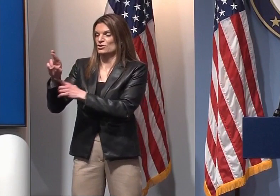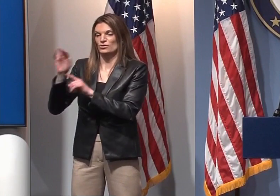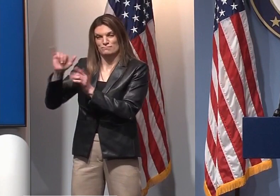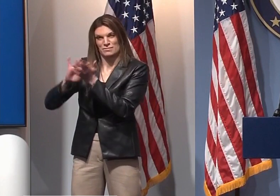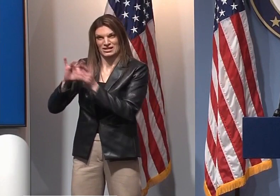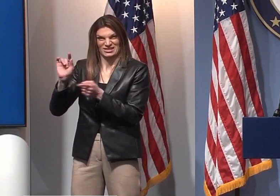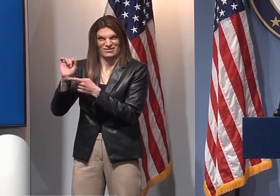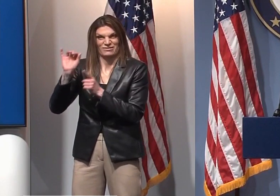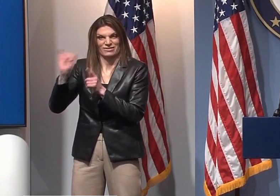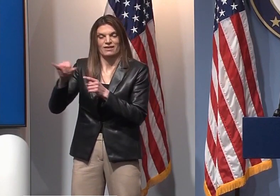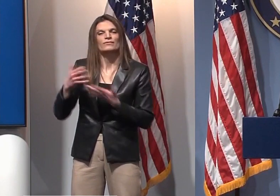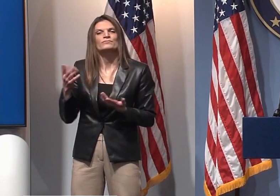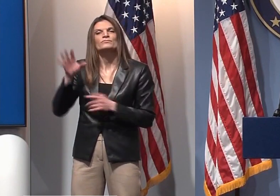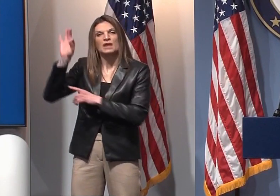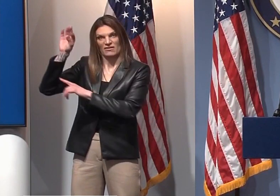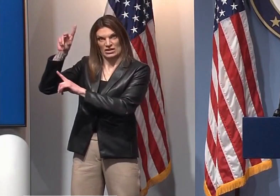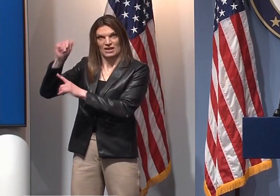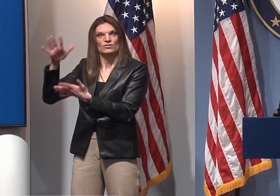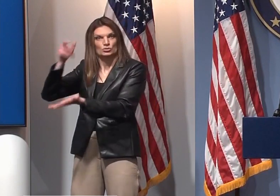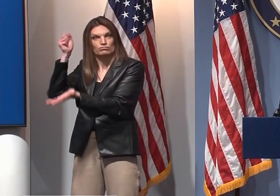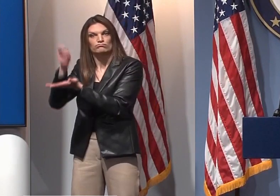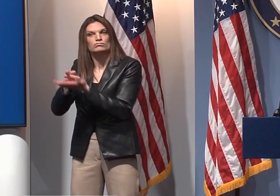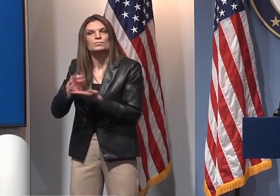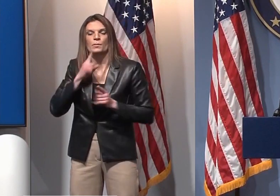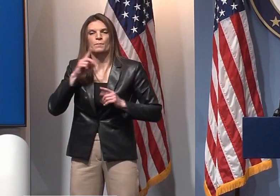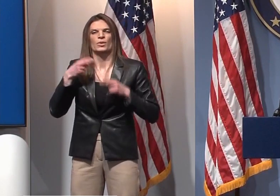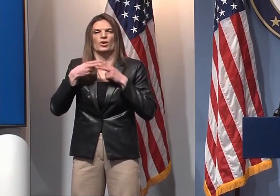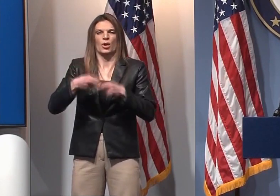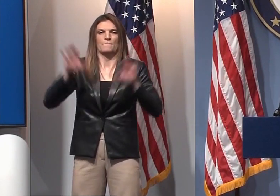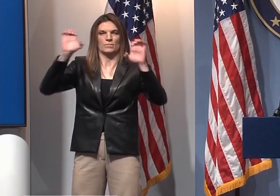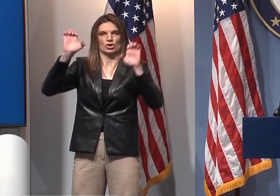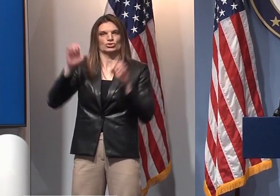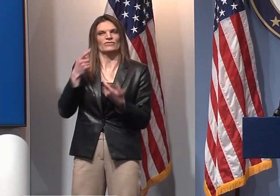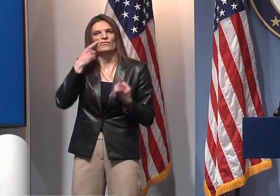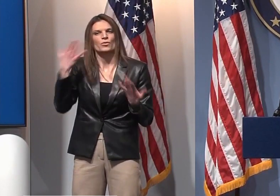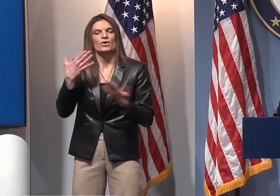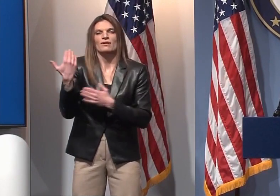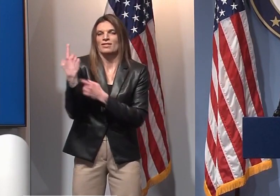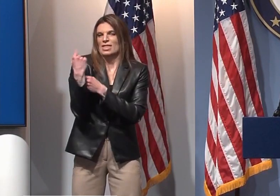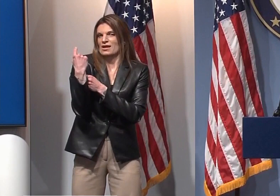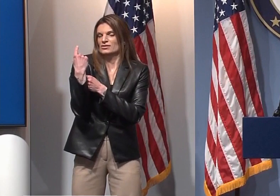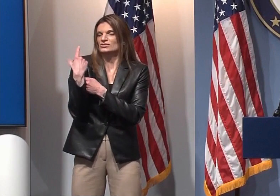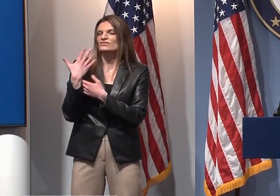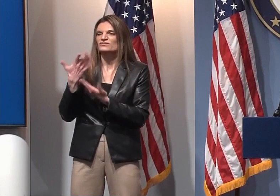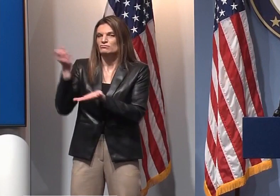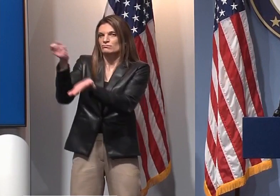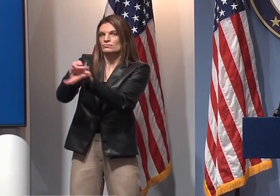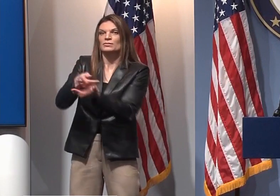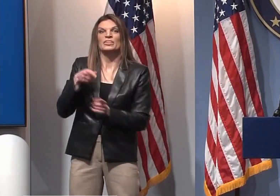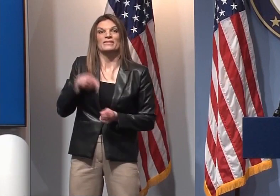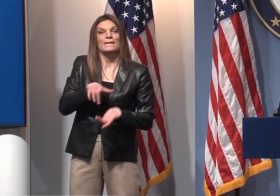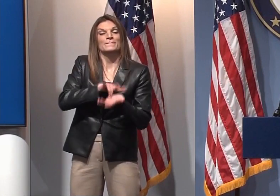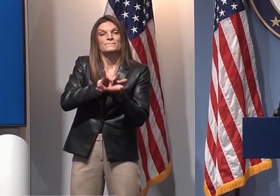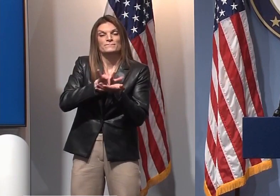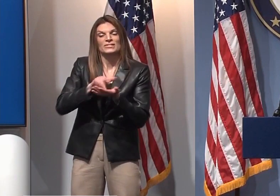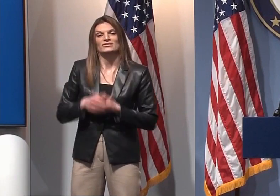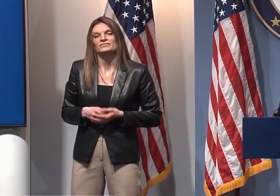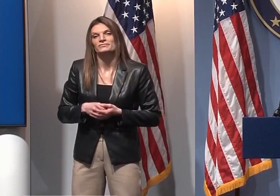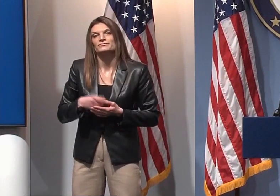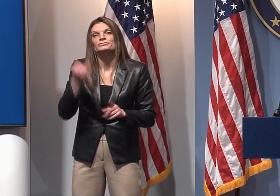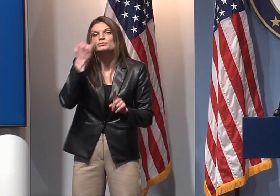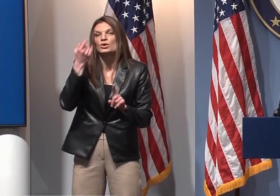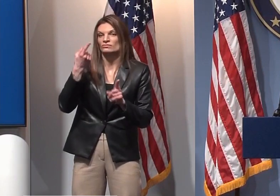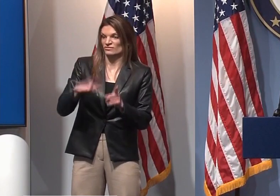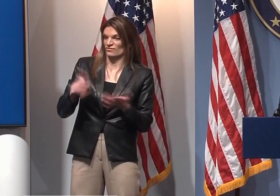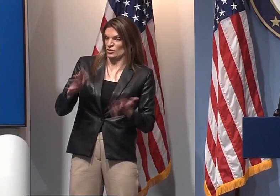Remdesivir was approved by the FDA for emergency use authorization in May of last year. The drug is used for people hospitalized